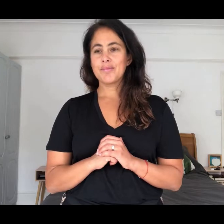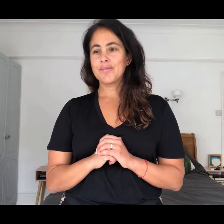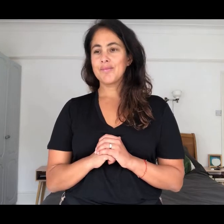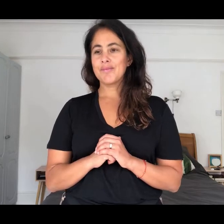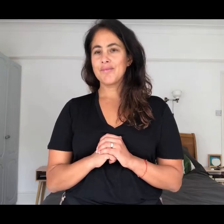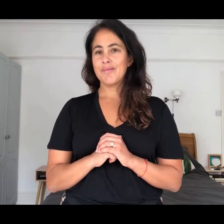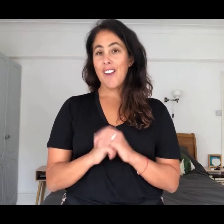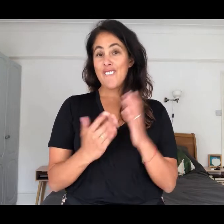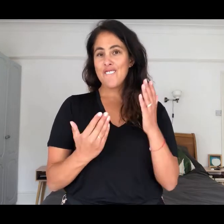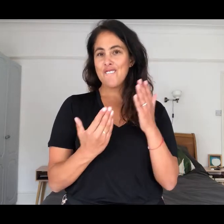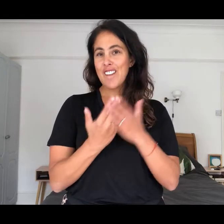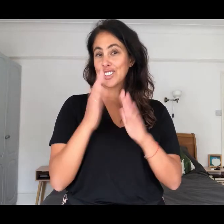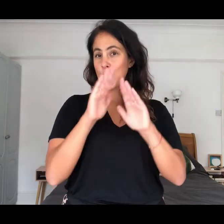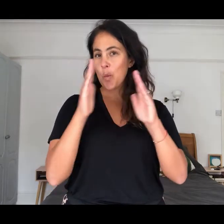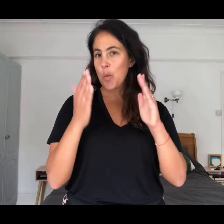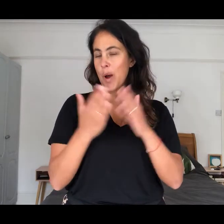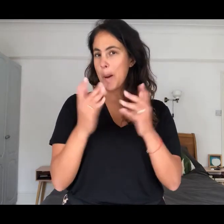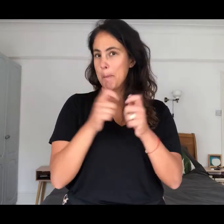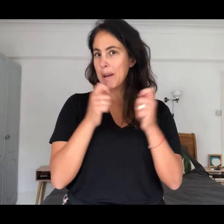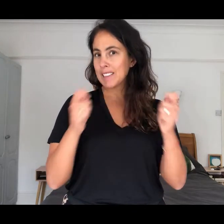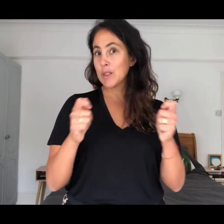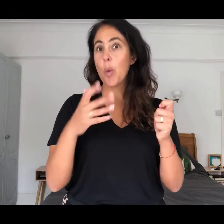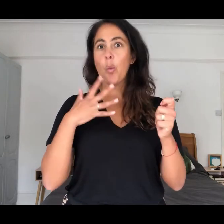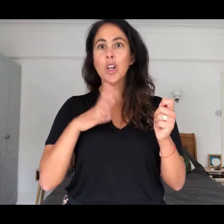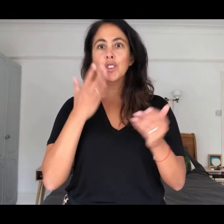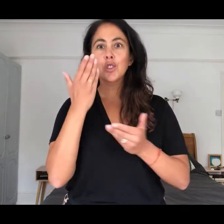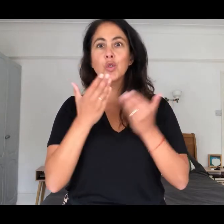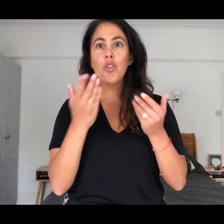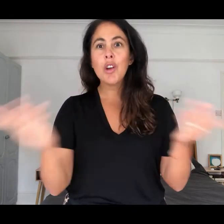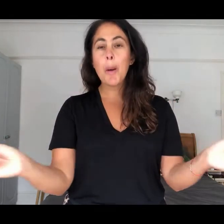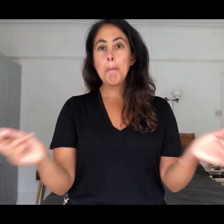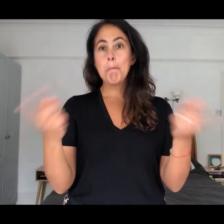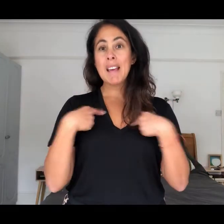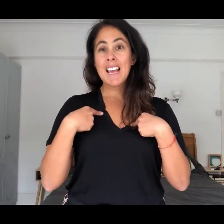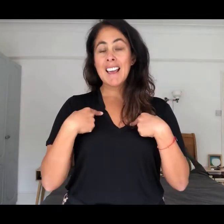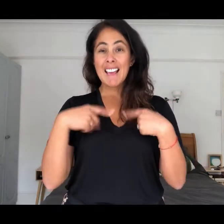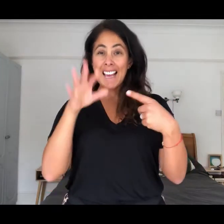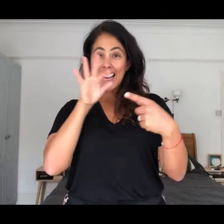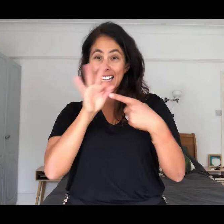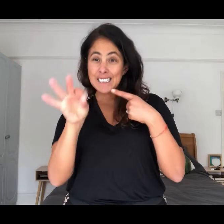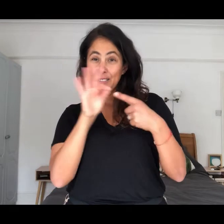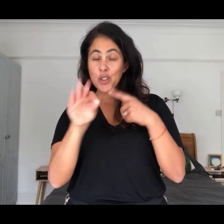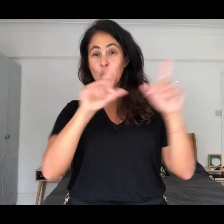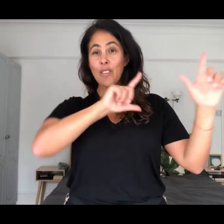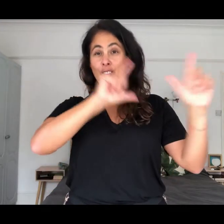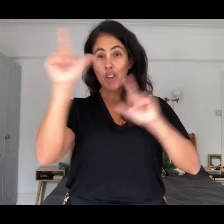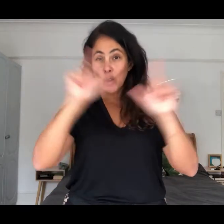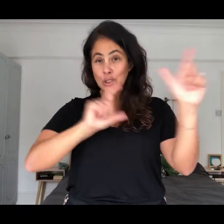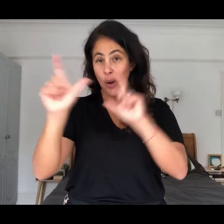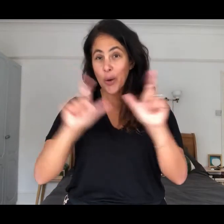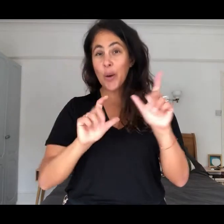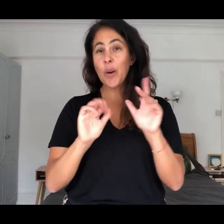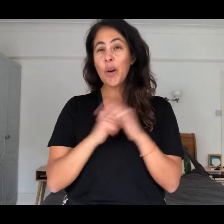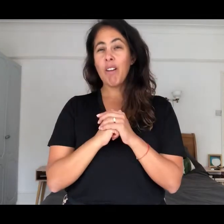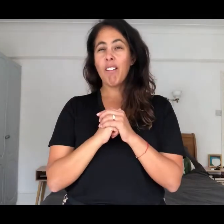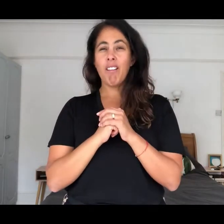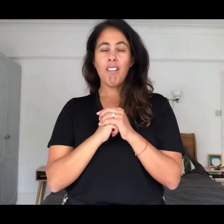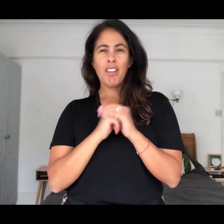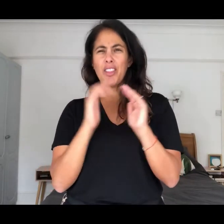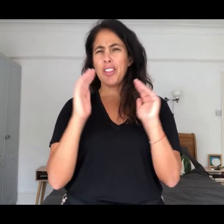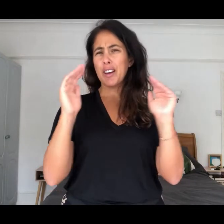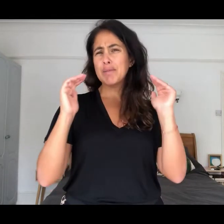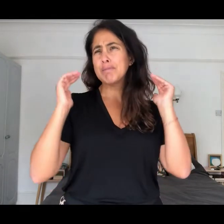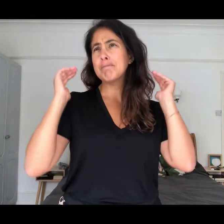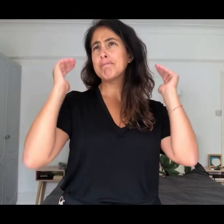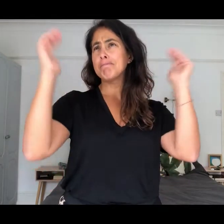Fashion World magazine want to do a feature on me. Interview, photo shoot. The grand dame of